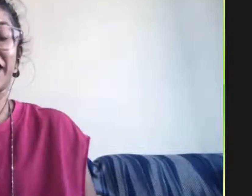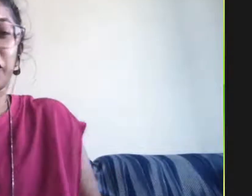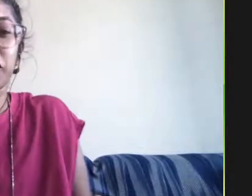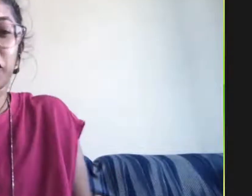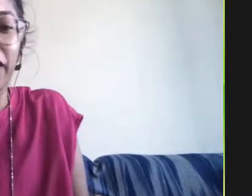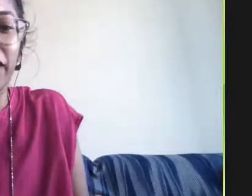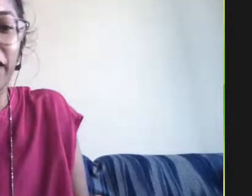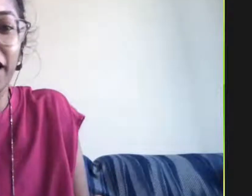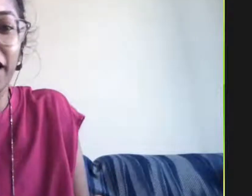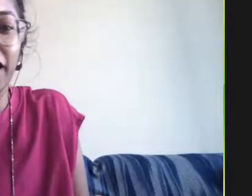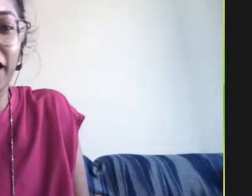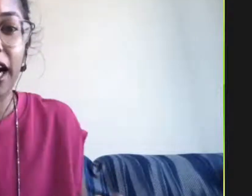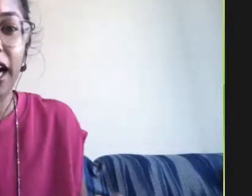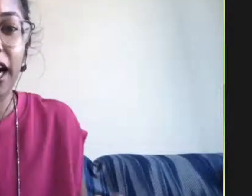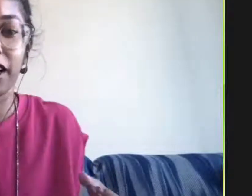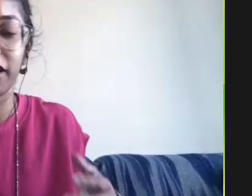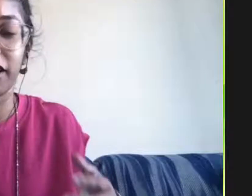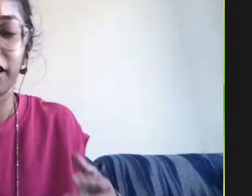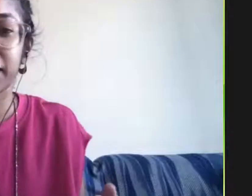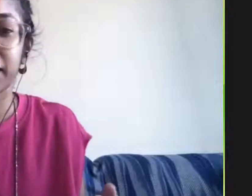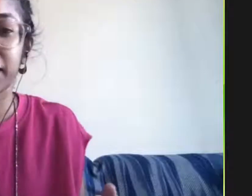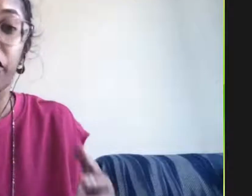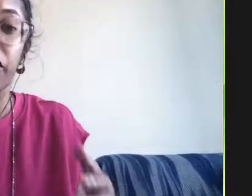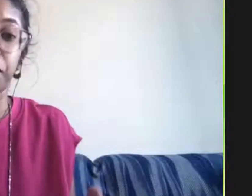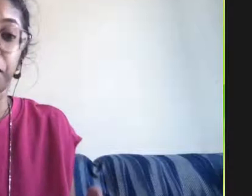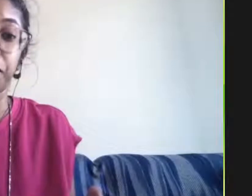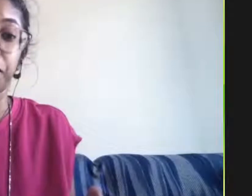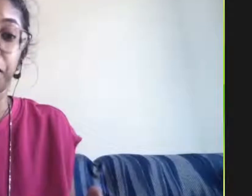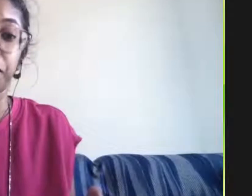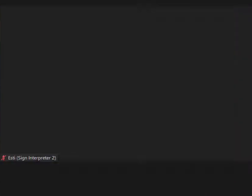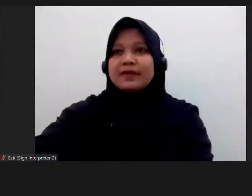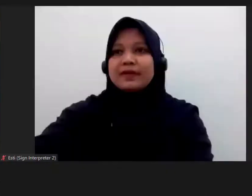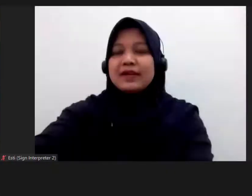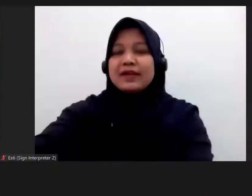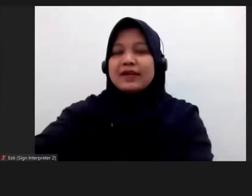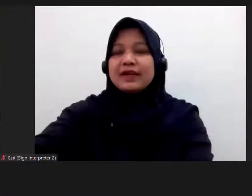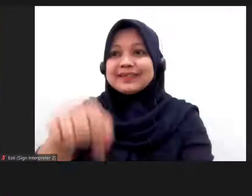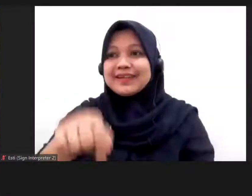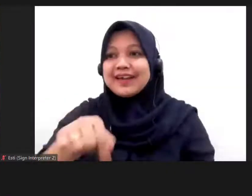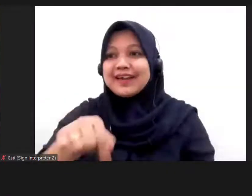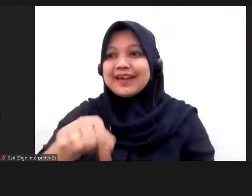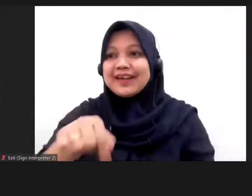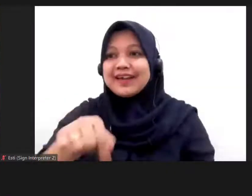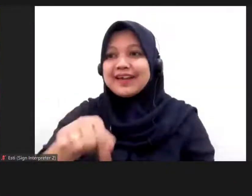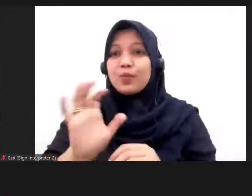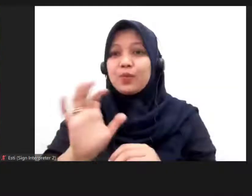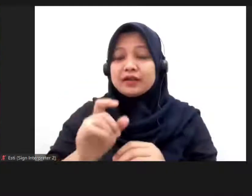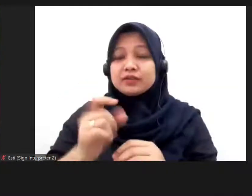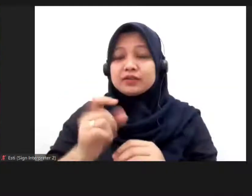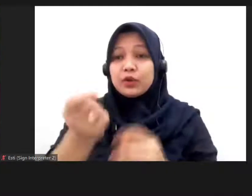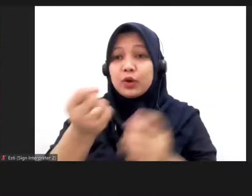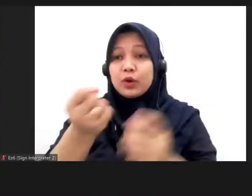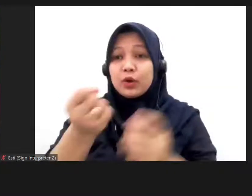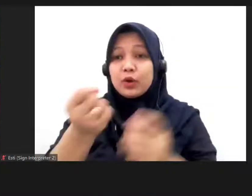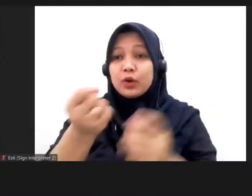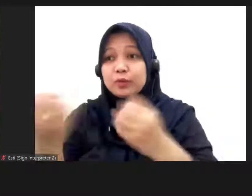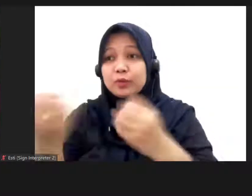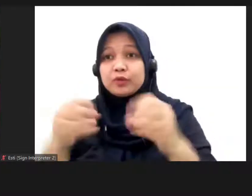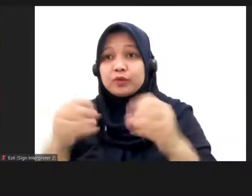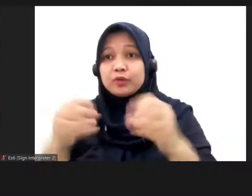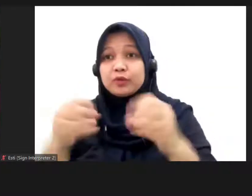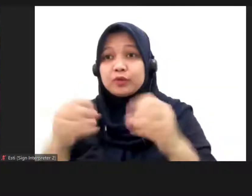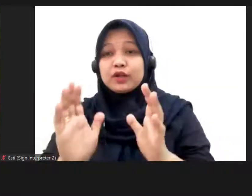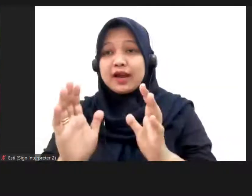Yeah, that's an interesting, where, you know, a lot of us are saying we're exposed and we live in these multi-hazard environments, but we don't